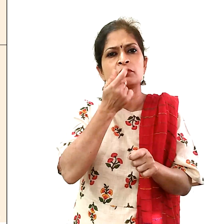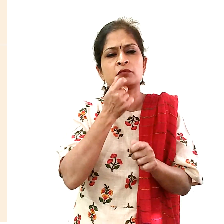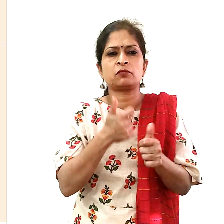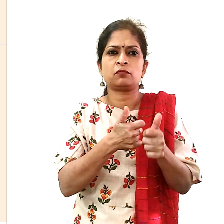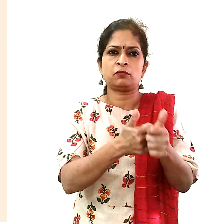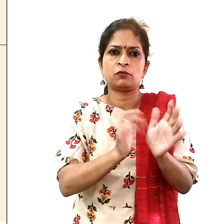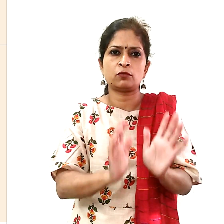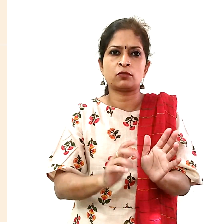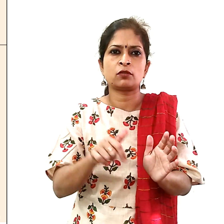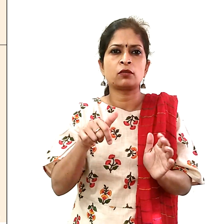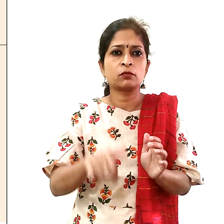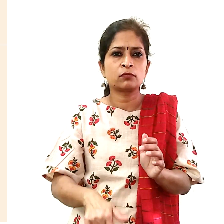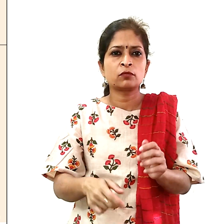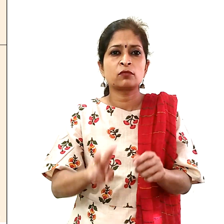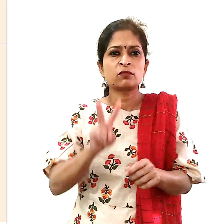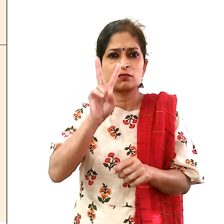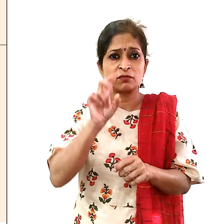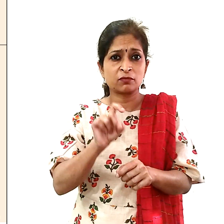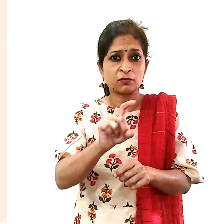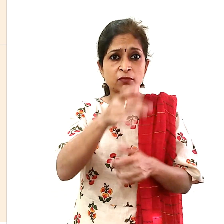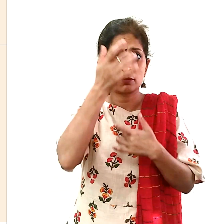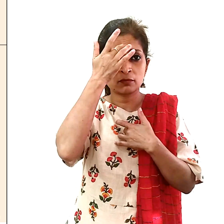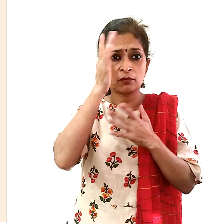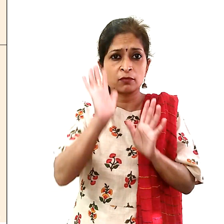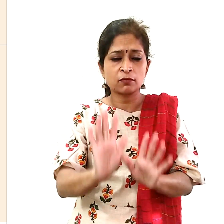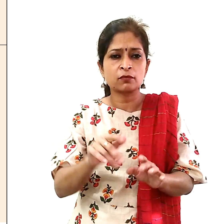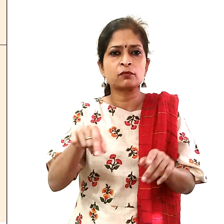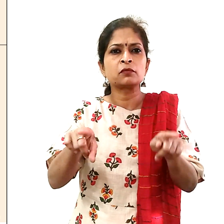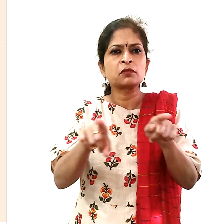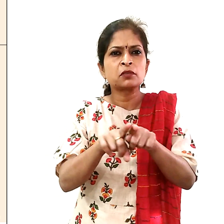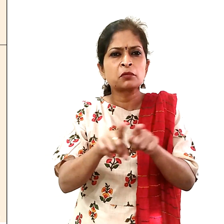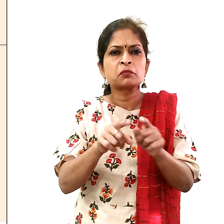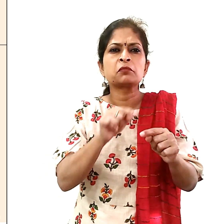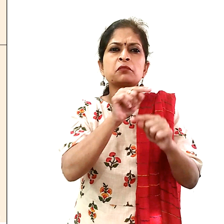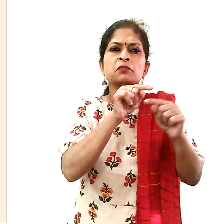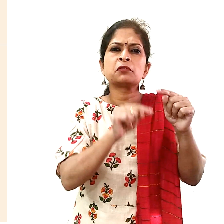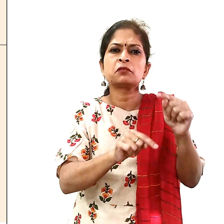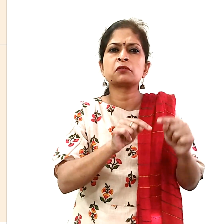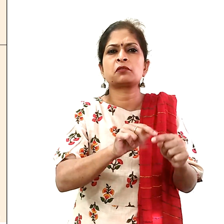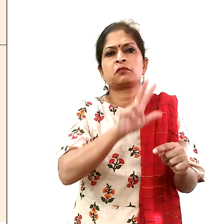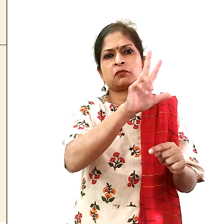of symptomatic treatment. Since it is a viral infection,